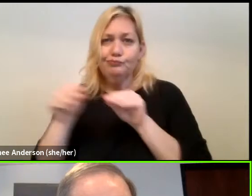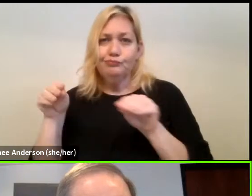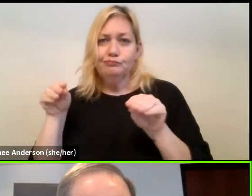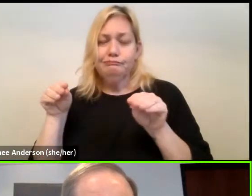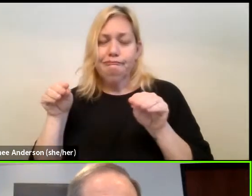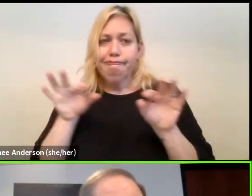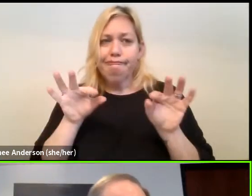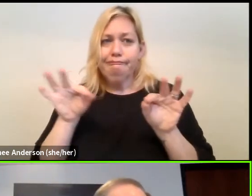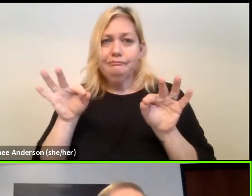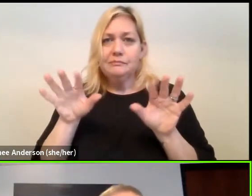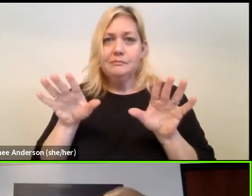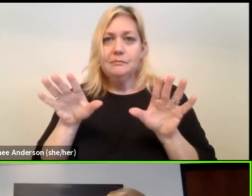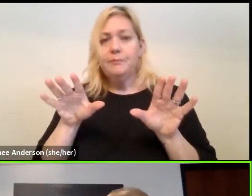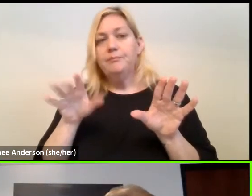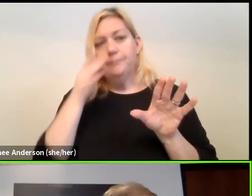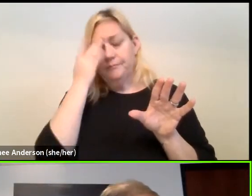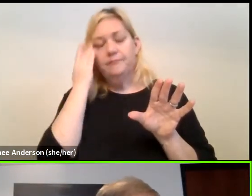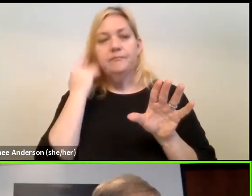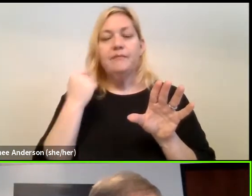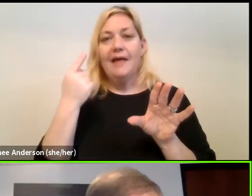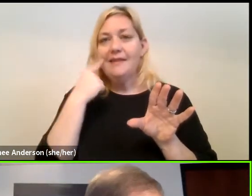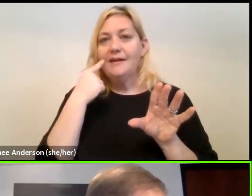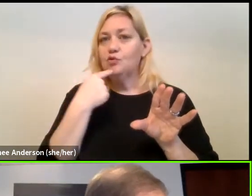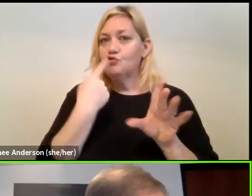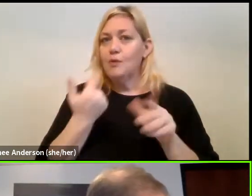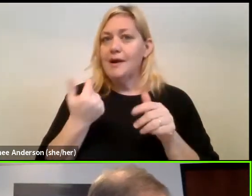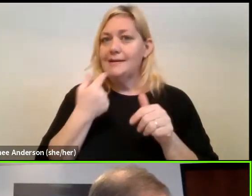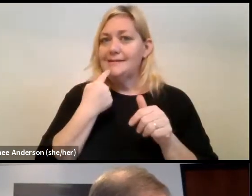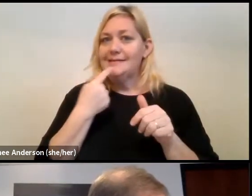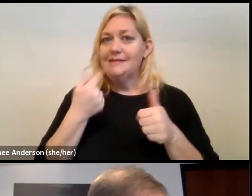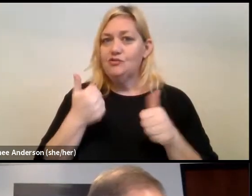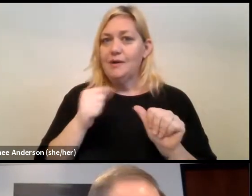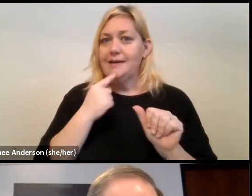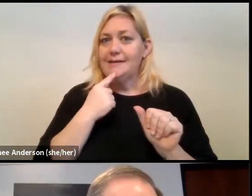I believe that's what Mr. Ochoa was trying to say.